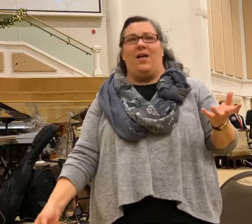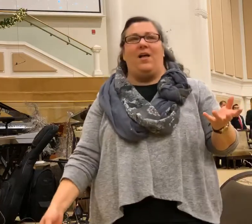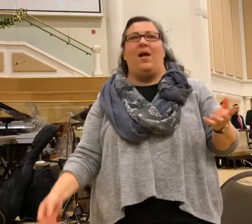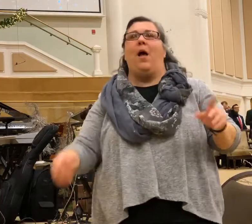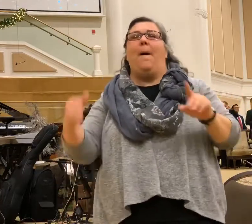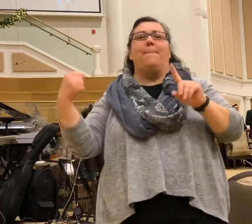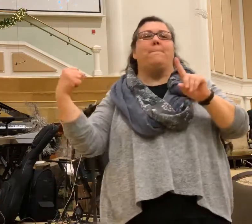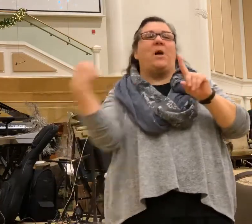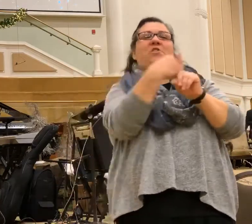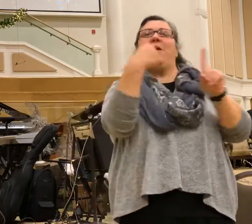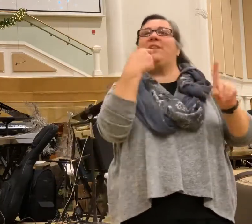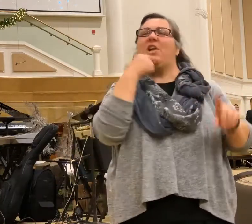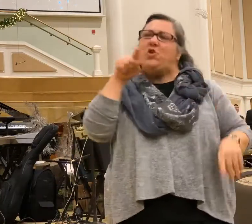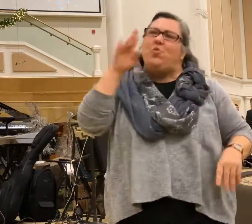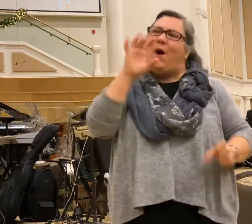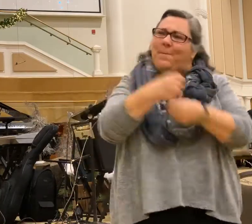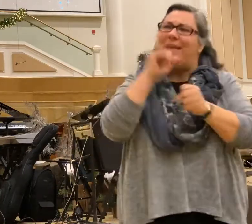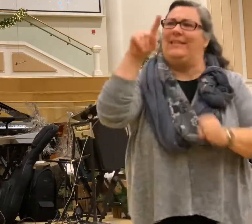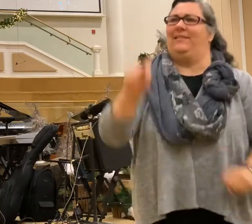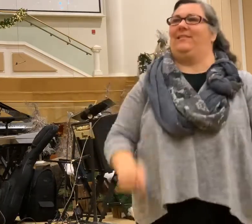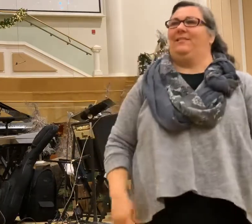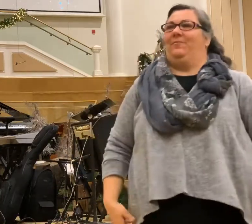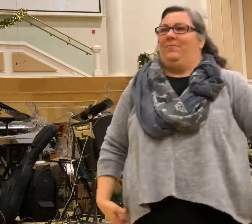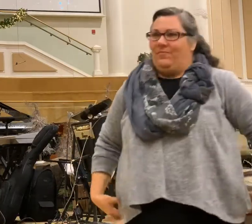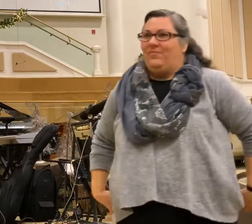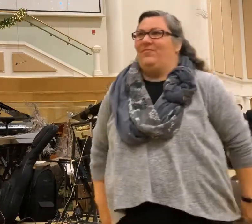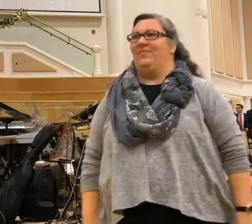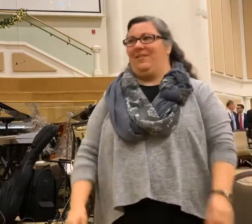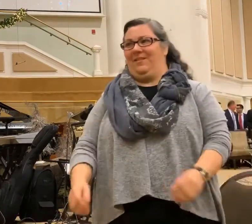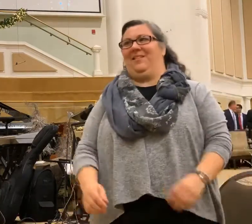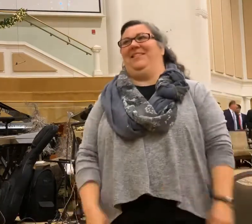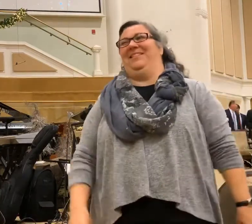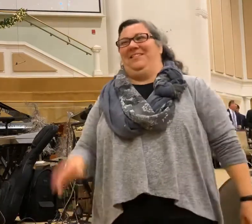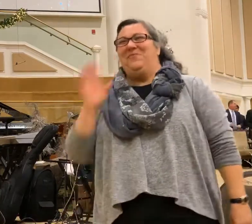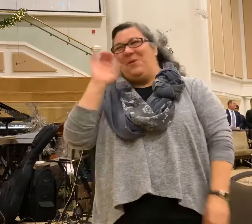Put your hand and say, you're going to make it. You're going to make it.